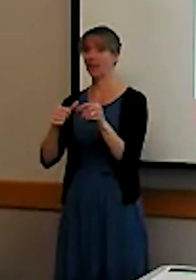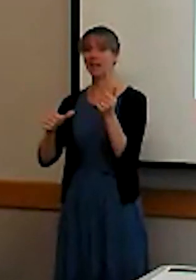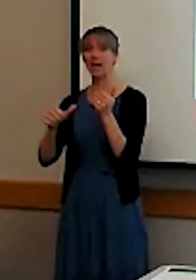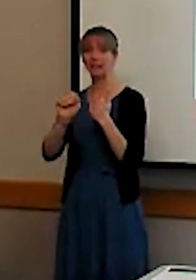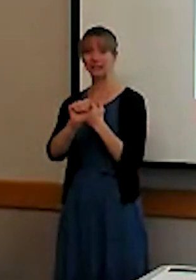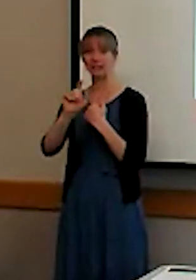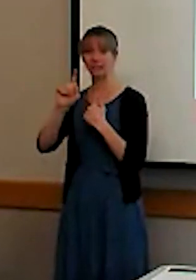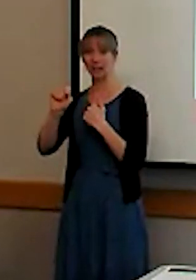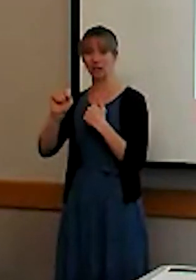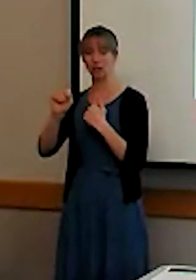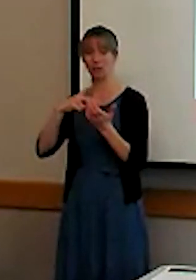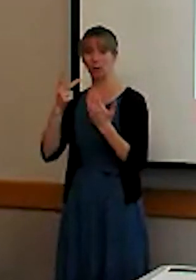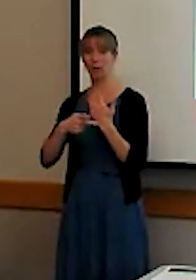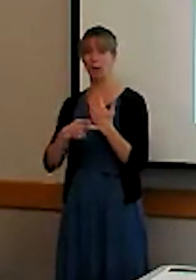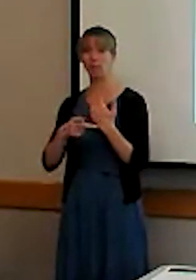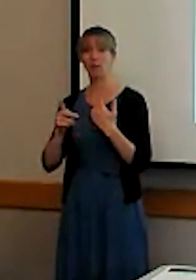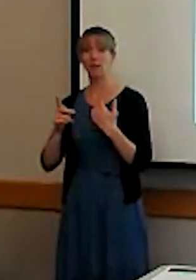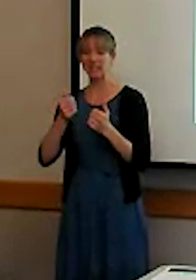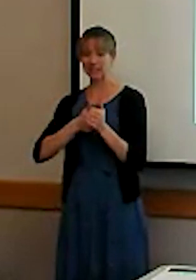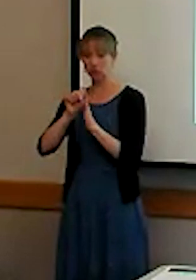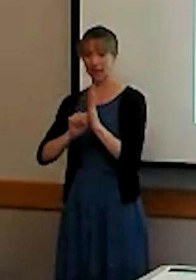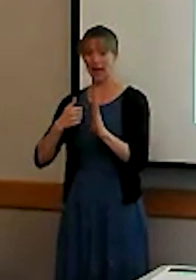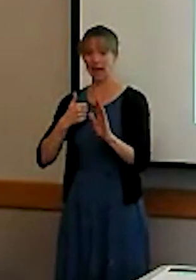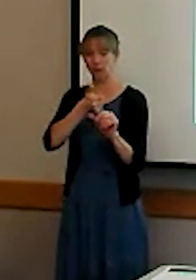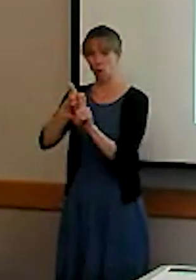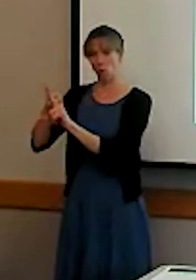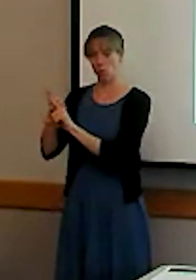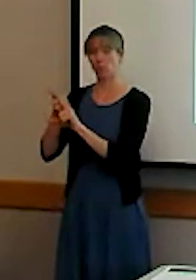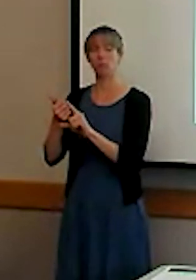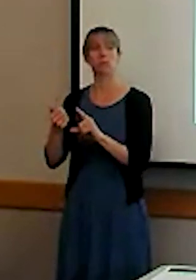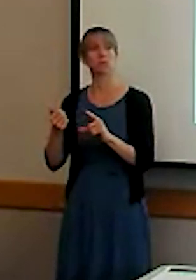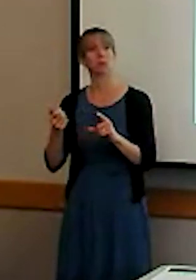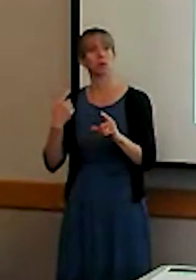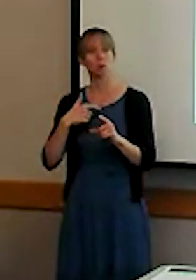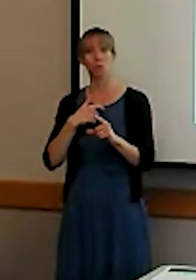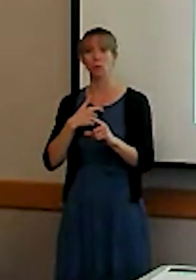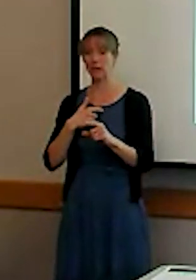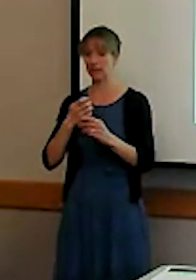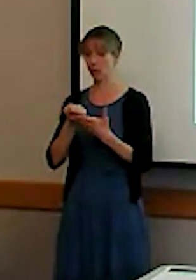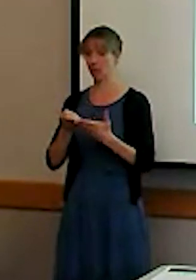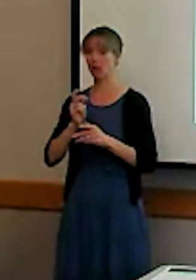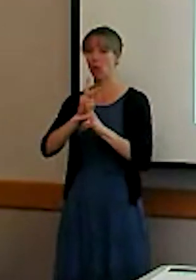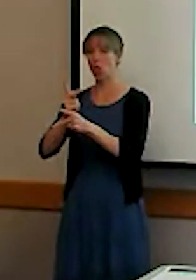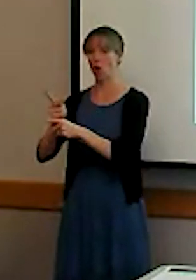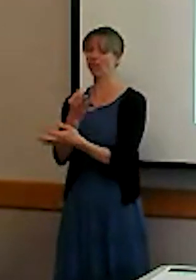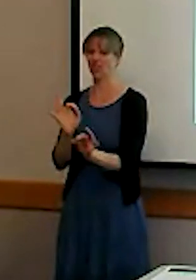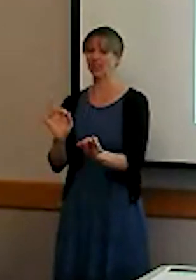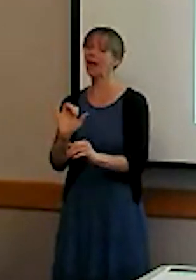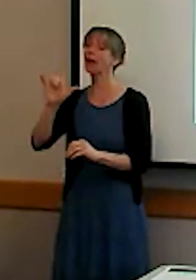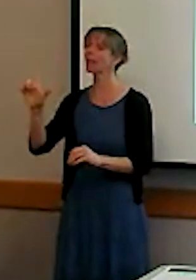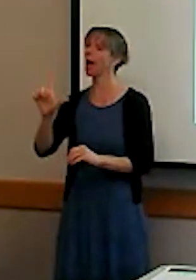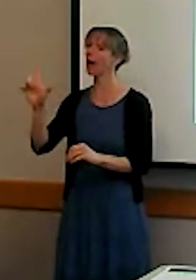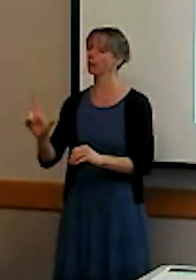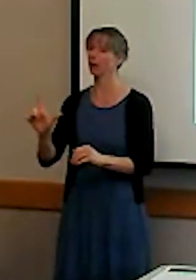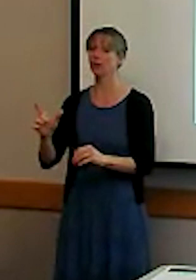assistive technology program. There's a program like ours in every state. We loan equipment for free. It's like a